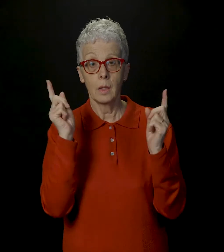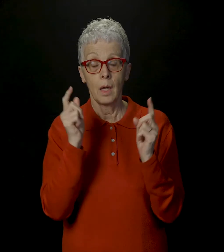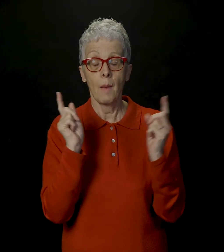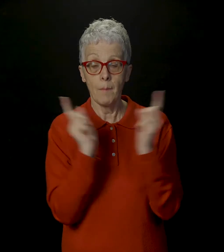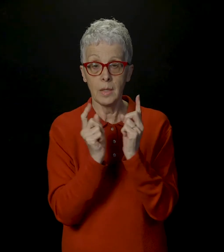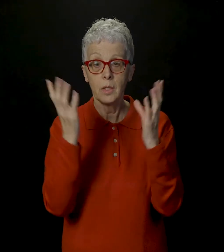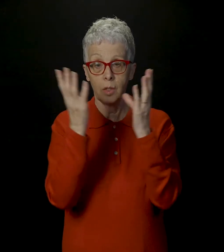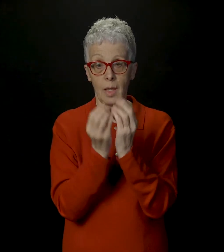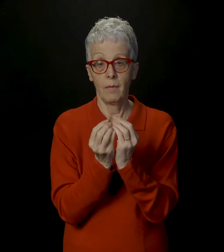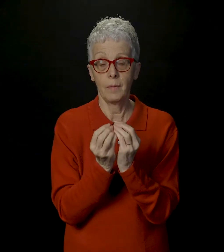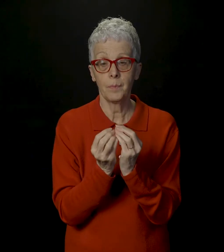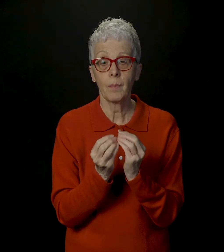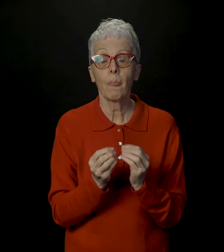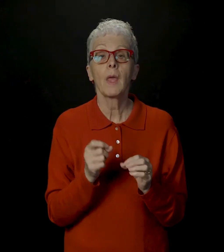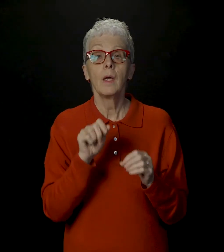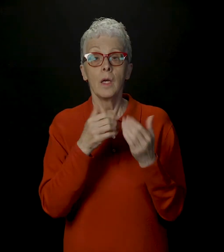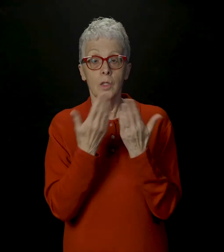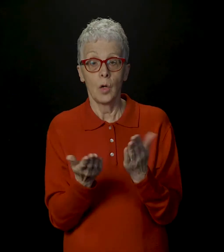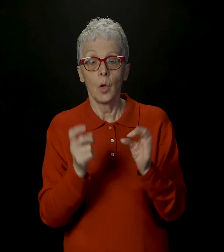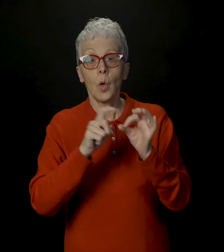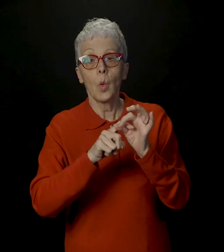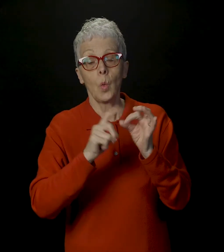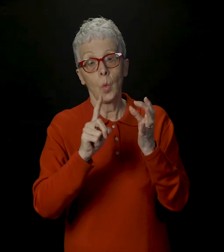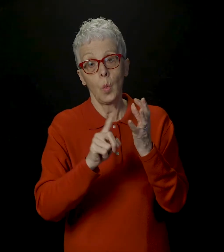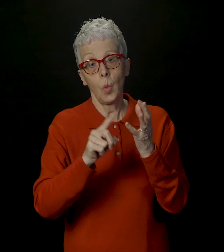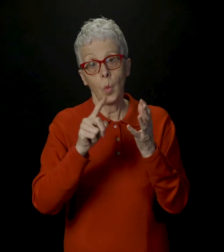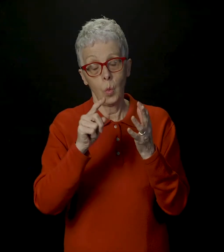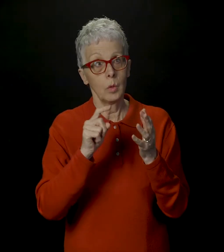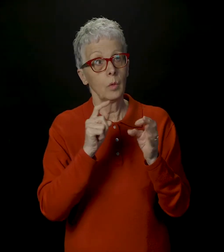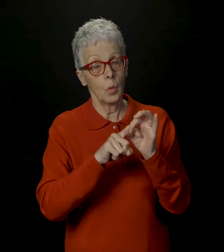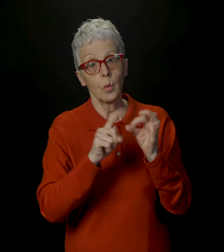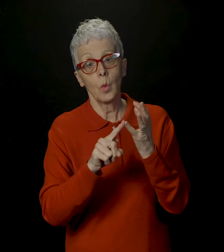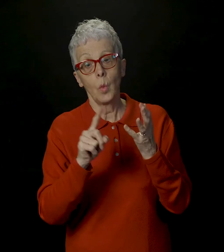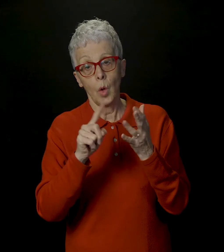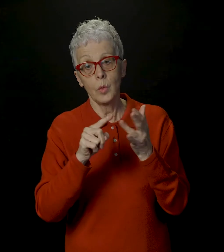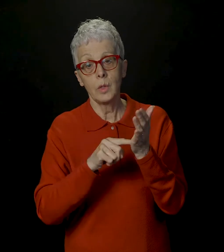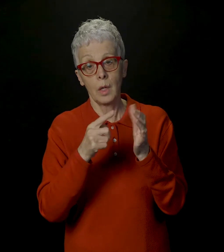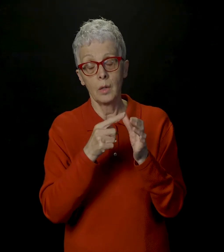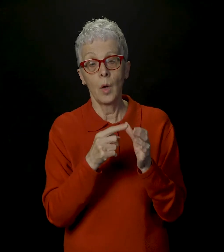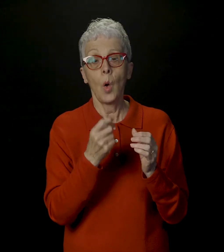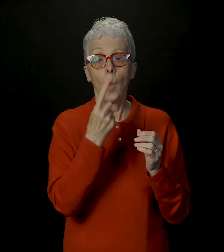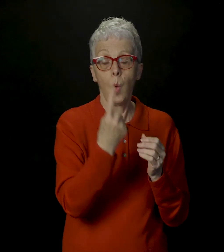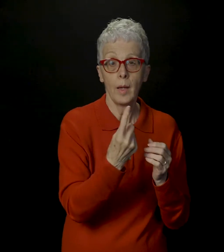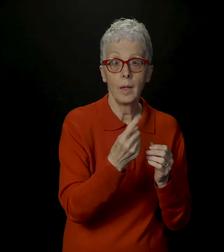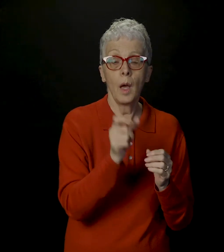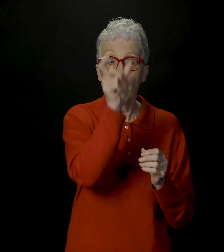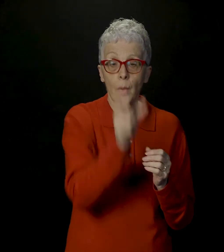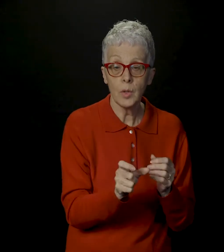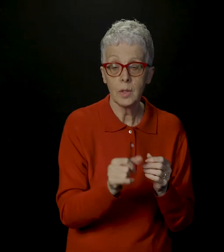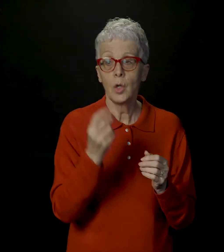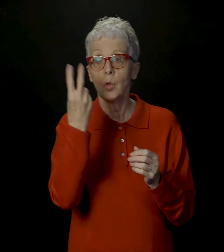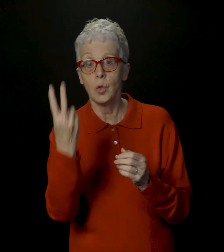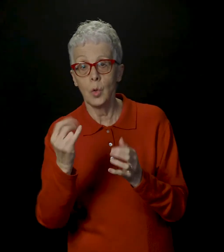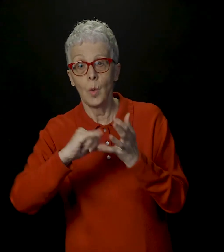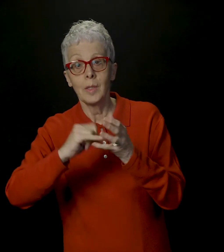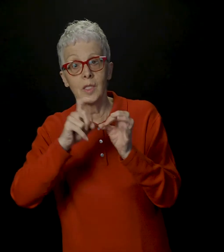Sunday The density quota That changed from One person per two square metres To one person to four square metres About